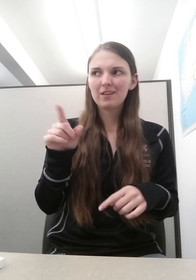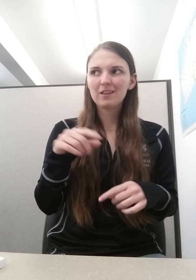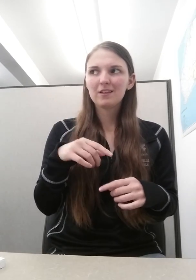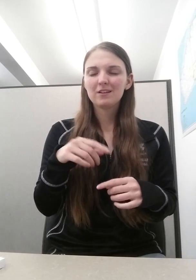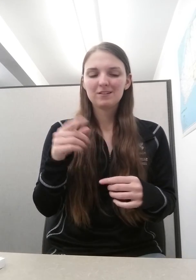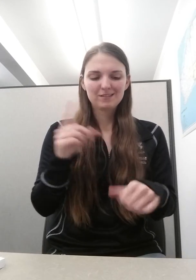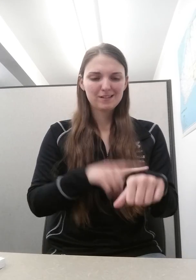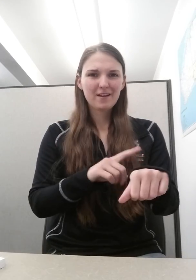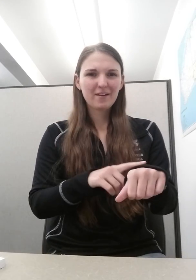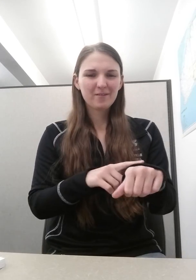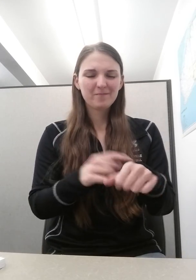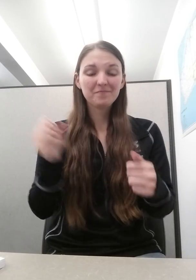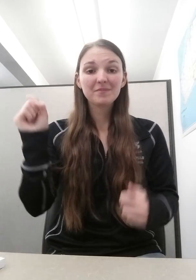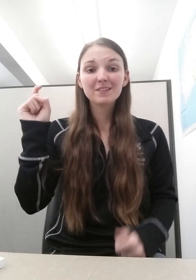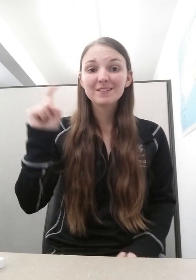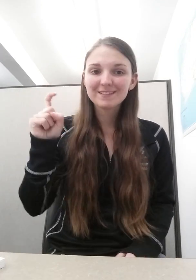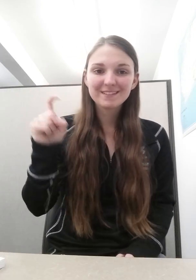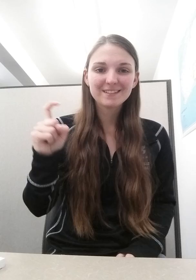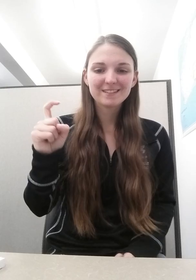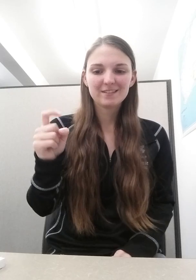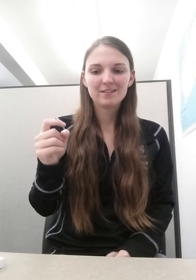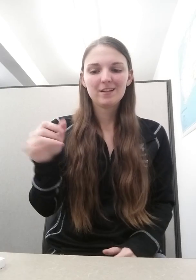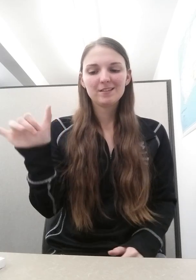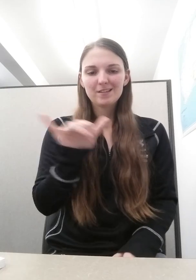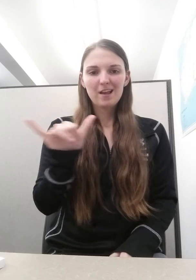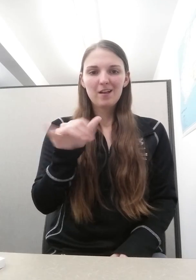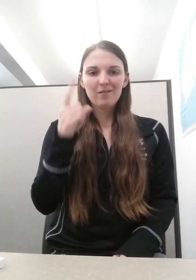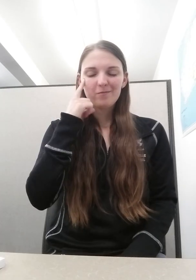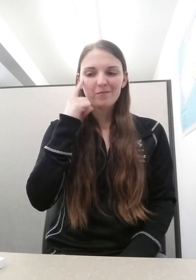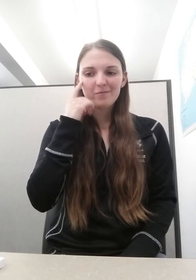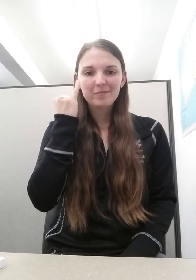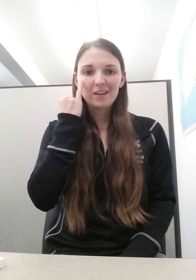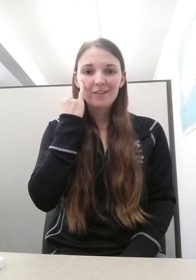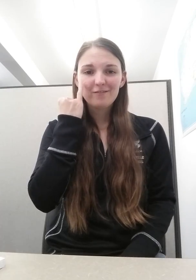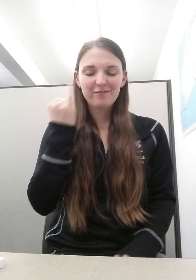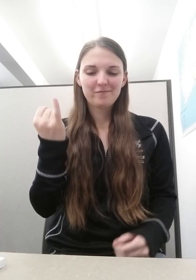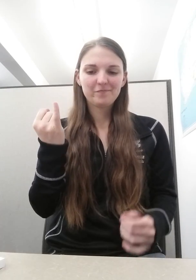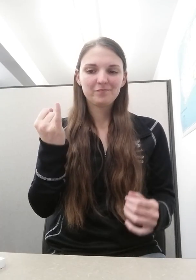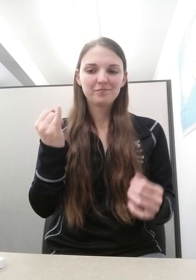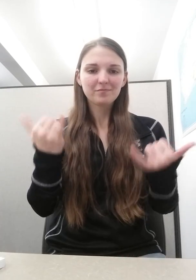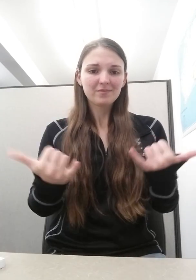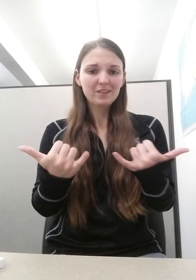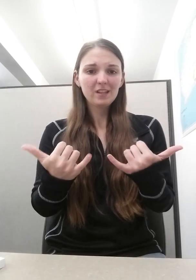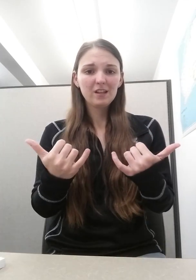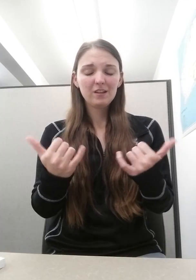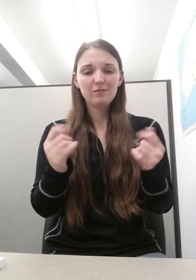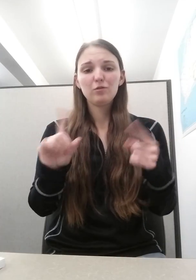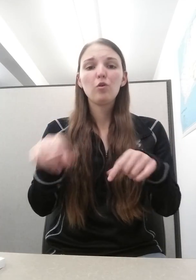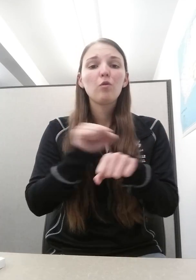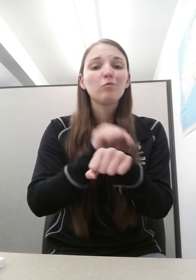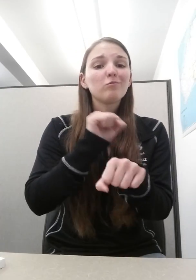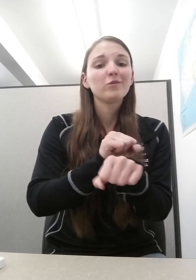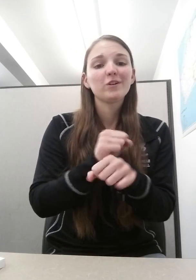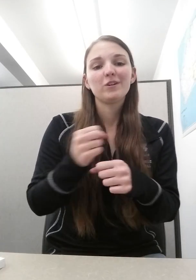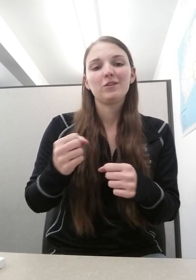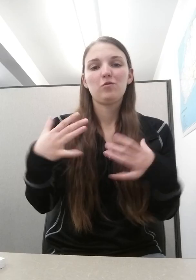have a tie on. Gloves were a commodity that everybody needed and everybody wore. So if you wanted to make money, you wanted to make